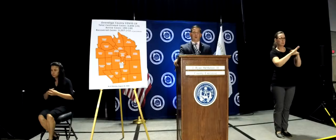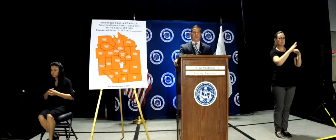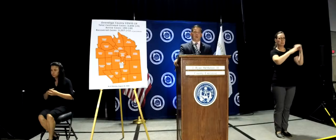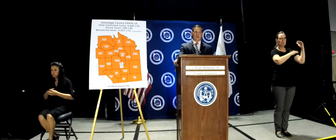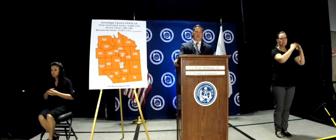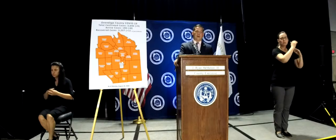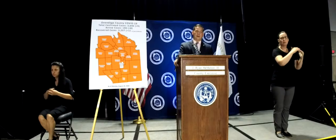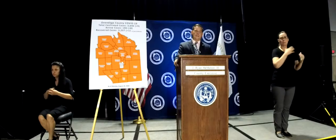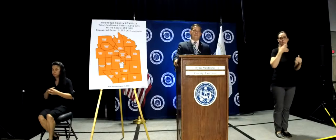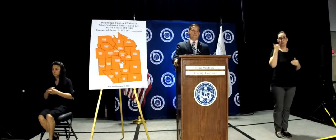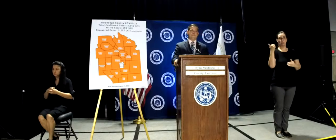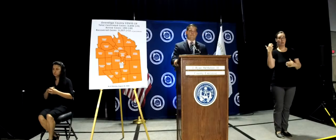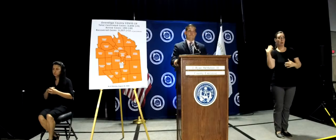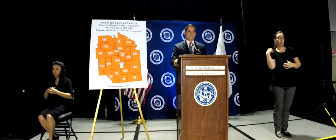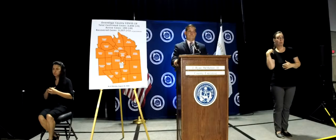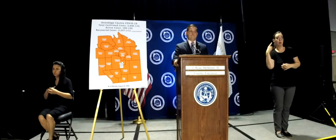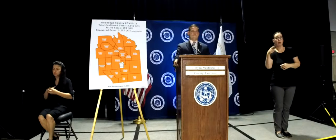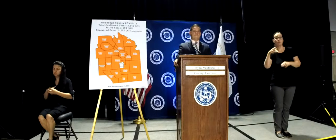outdoor,